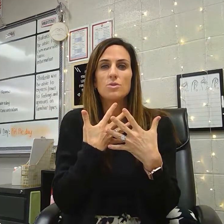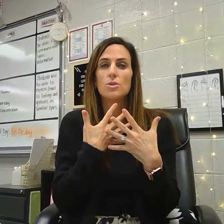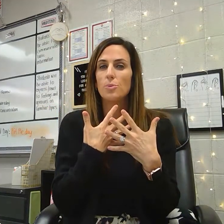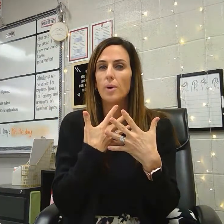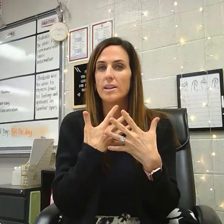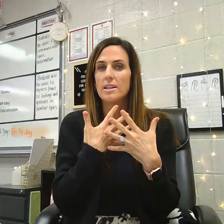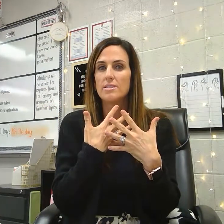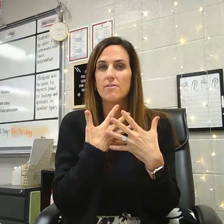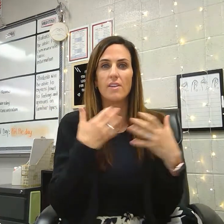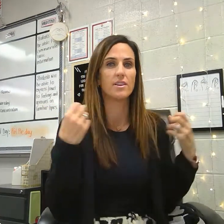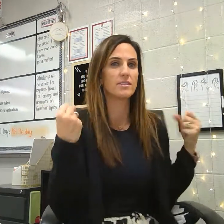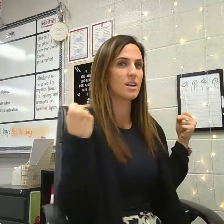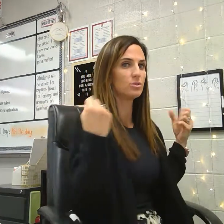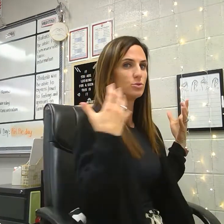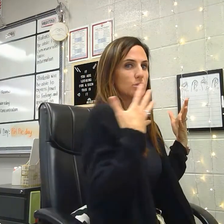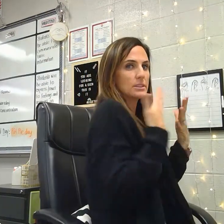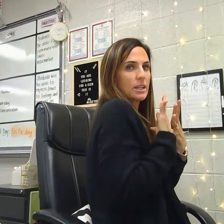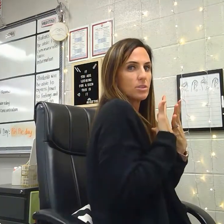towards your body into 5 hands.